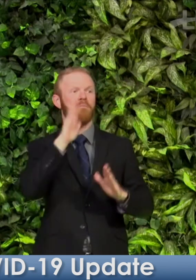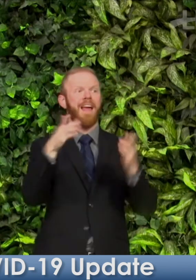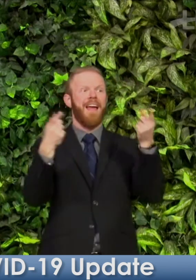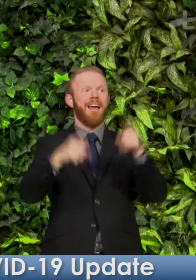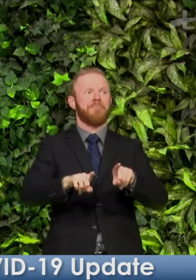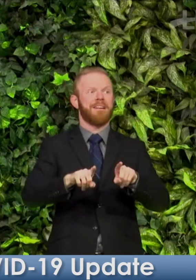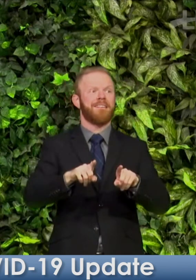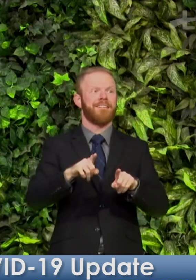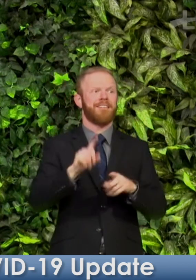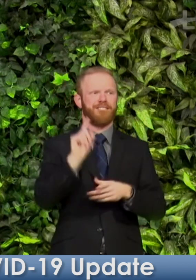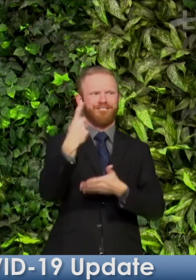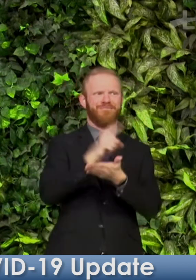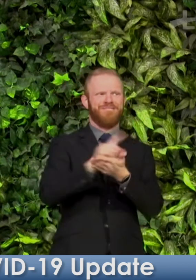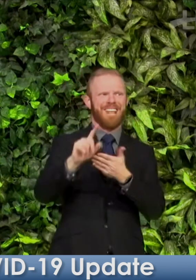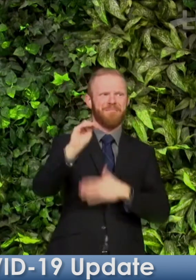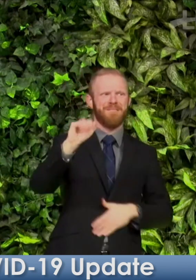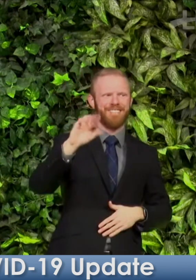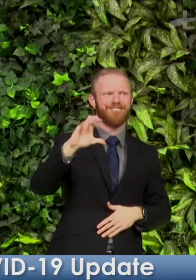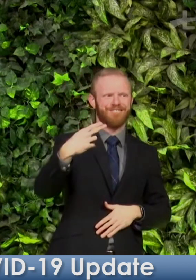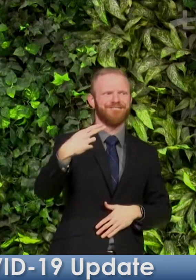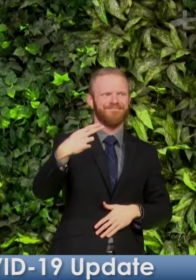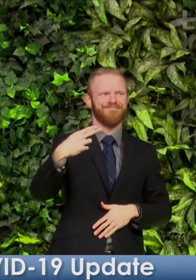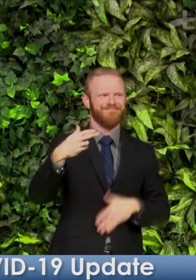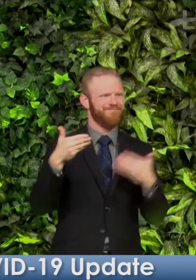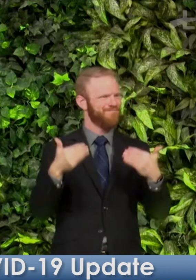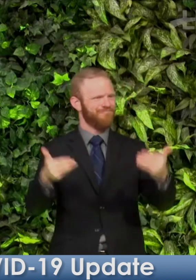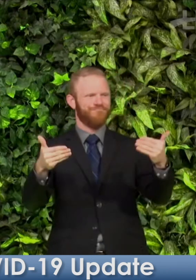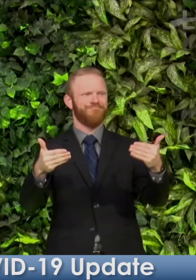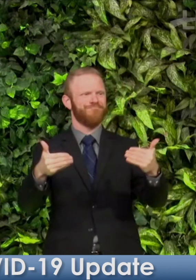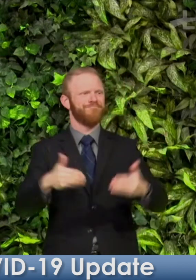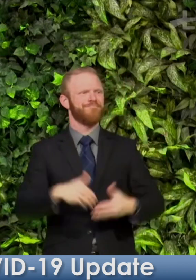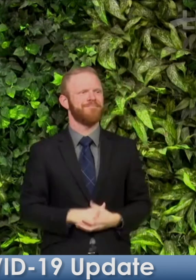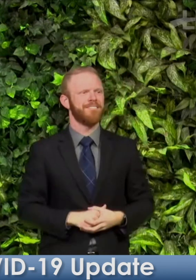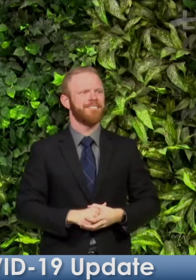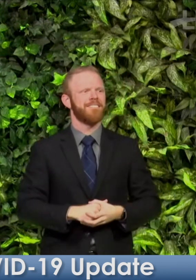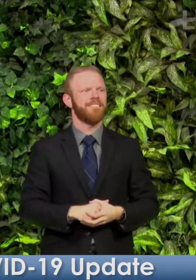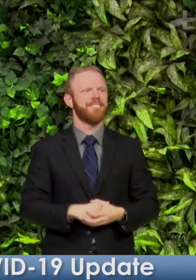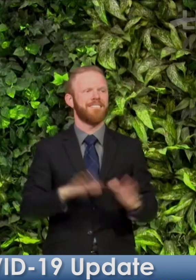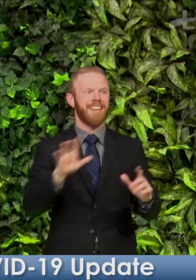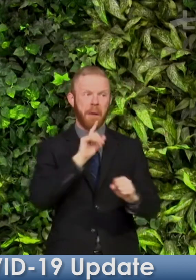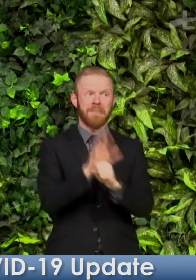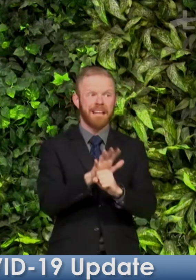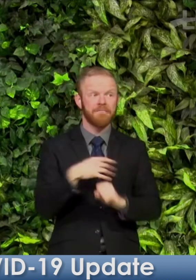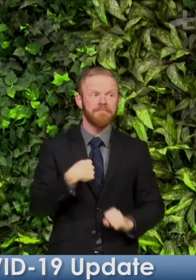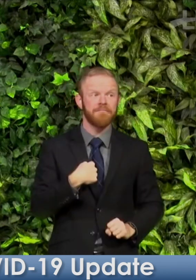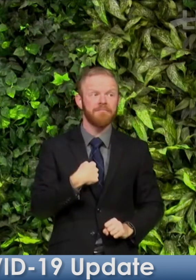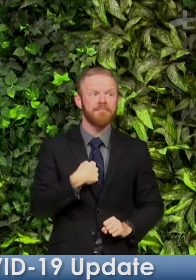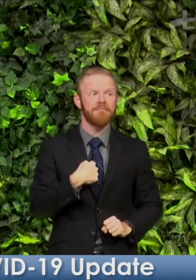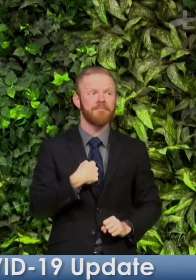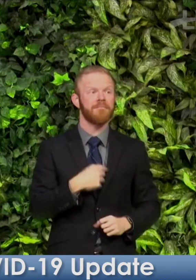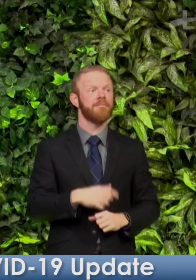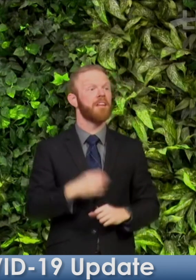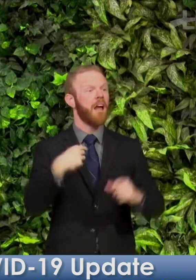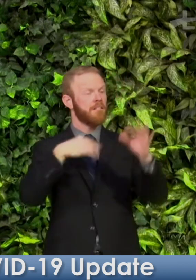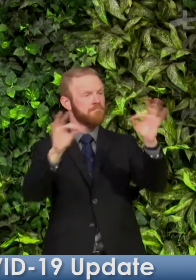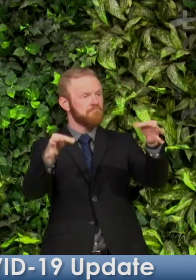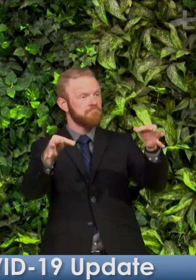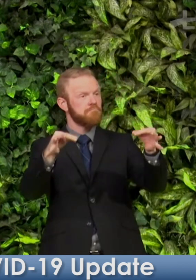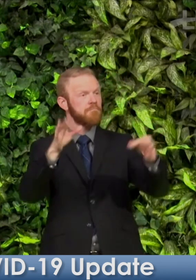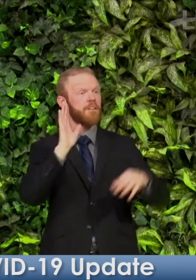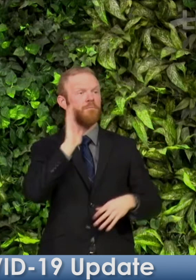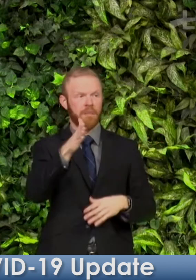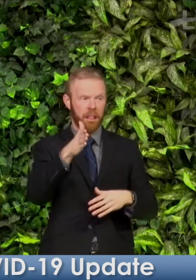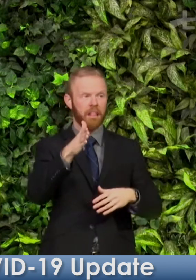March, and we're going to move forward. And that is a commitment, and we are resolved to get that done for our teachers and for